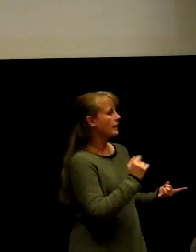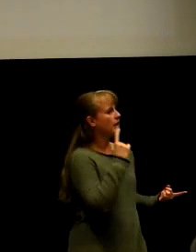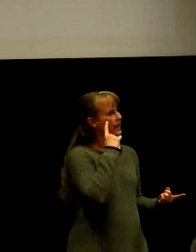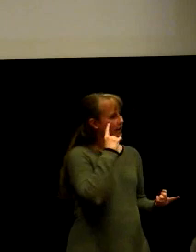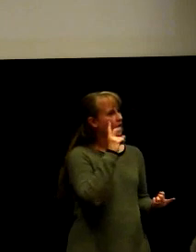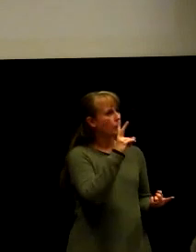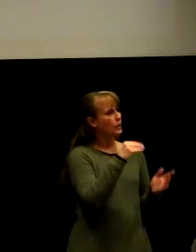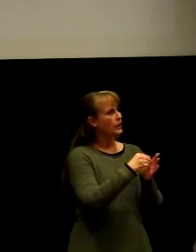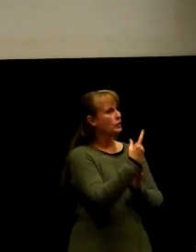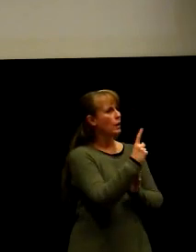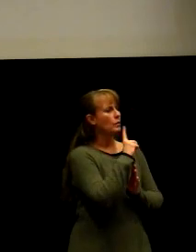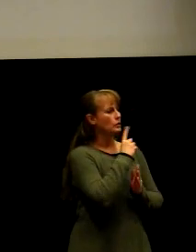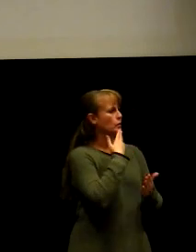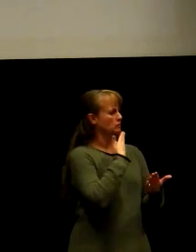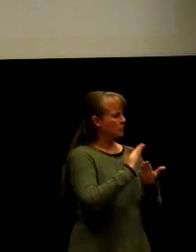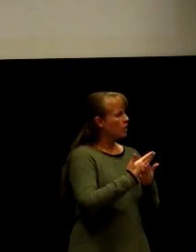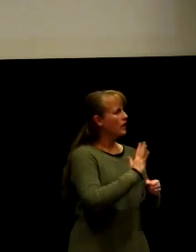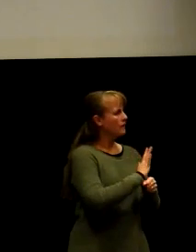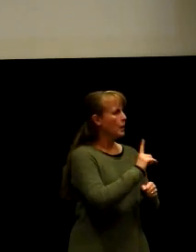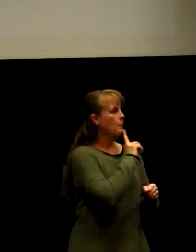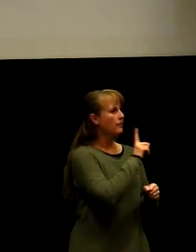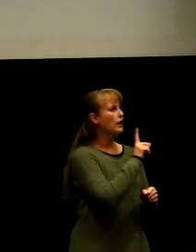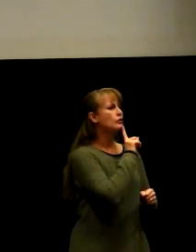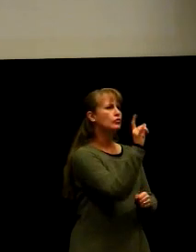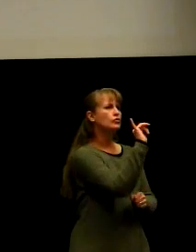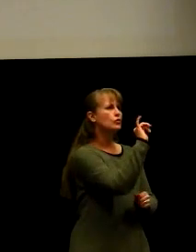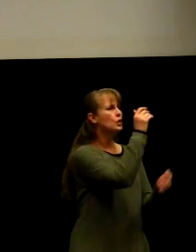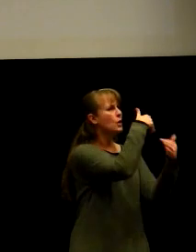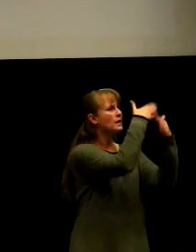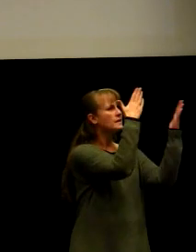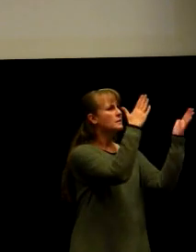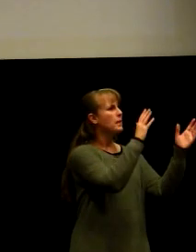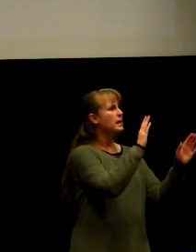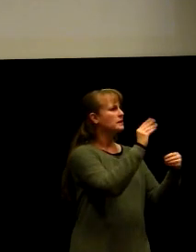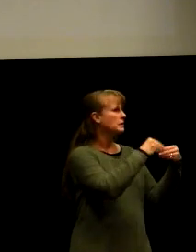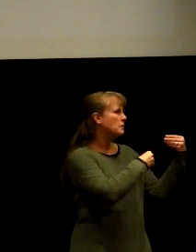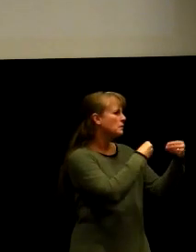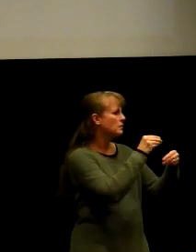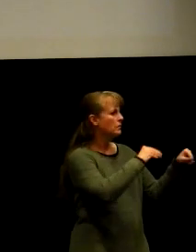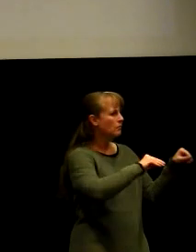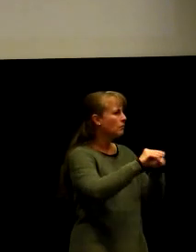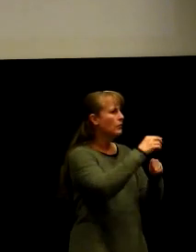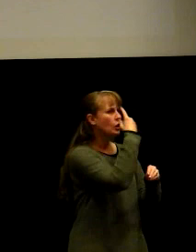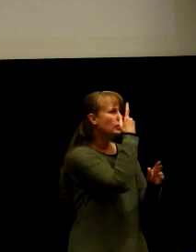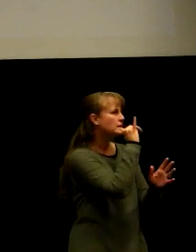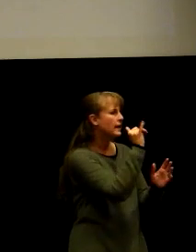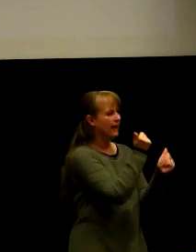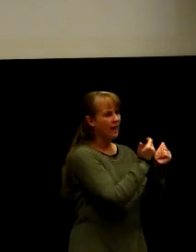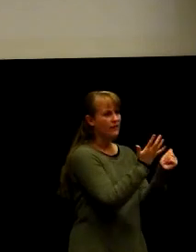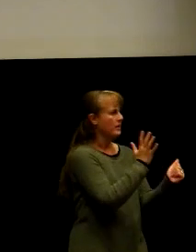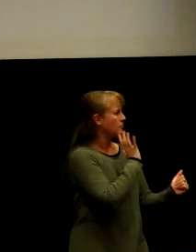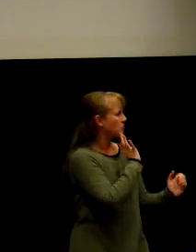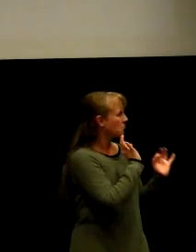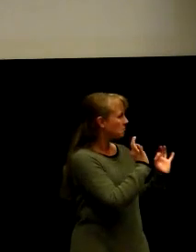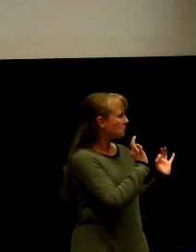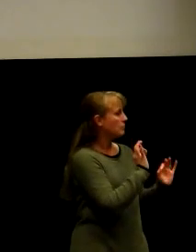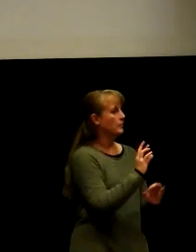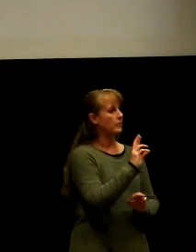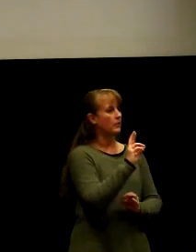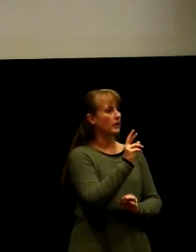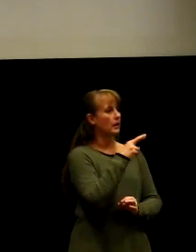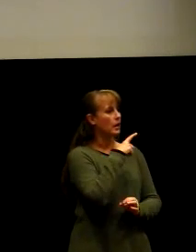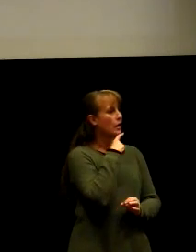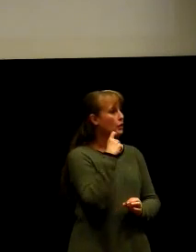very authentic in terms of the way space looks and the way vehicles move and trajectories and so on." The Russian cosmonaut